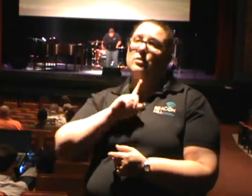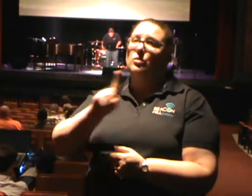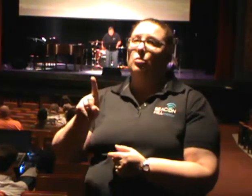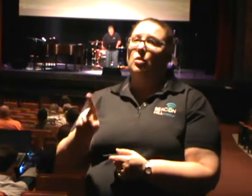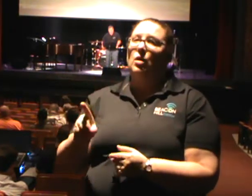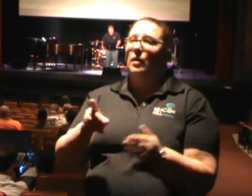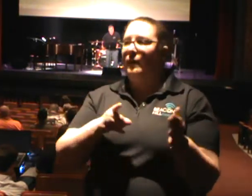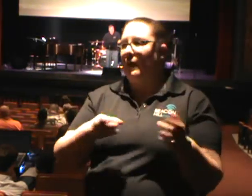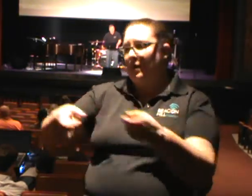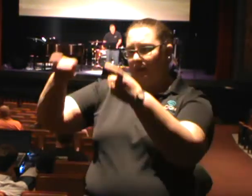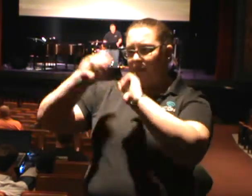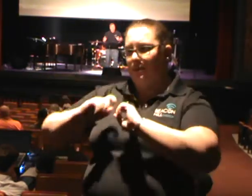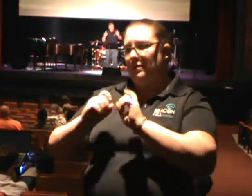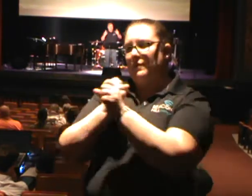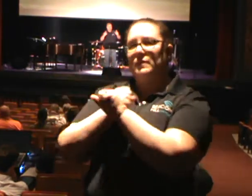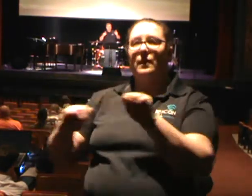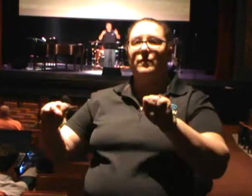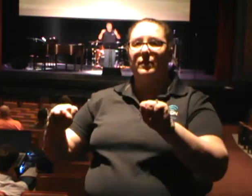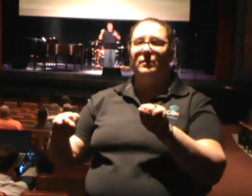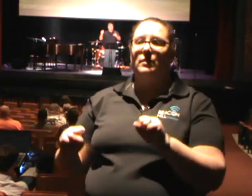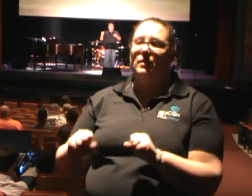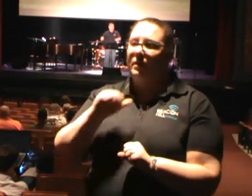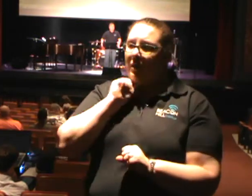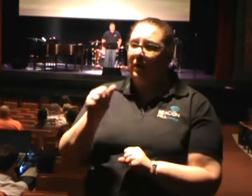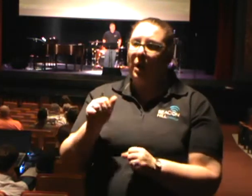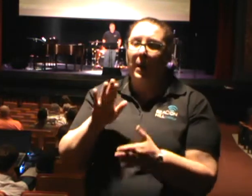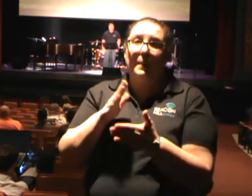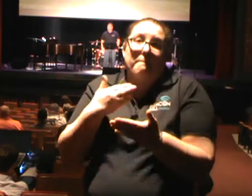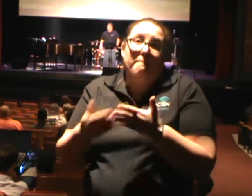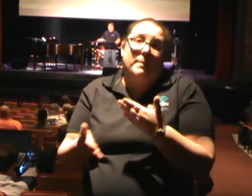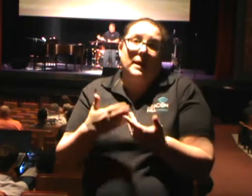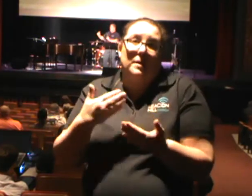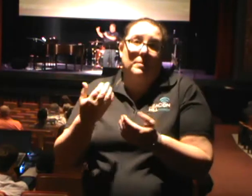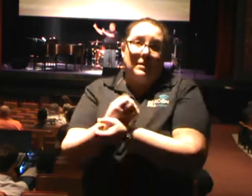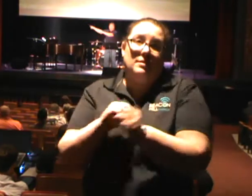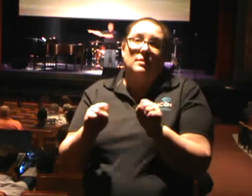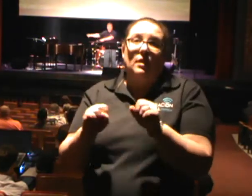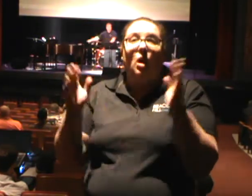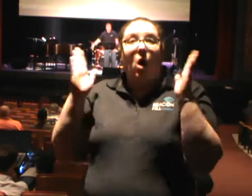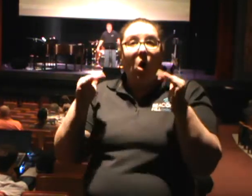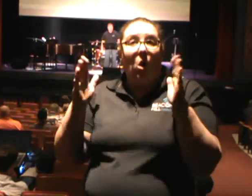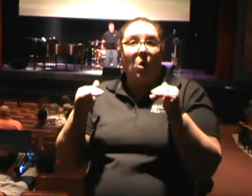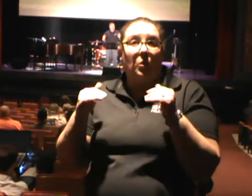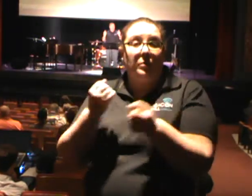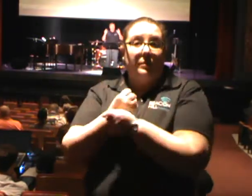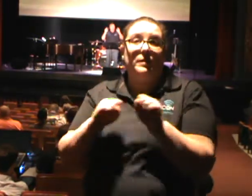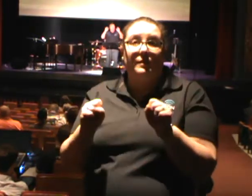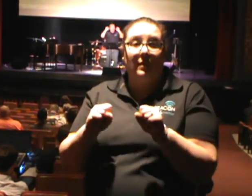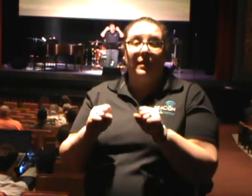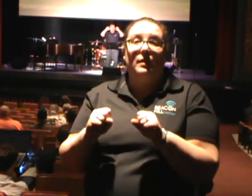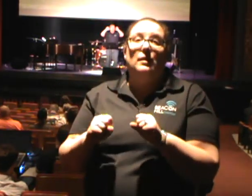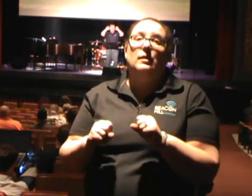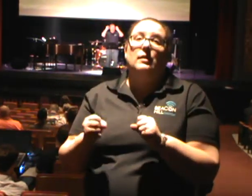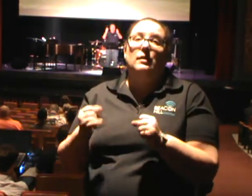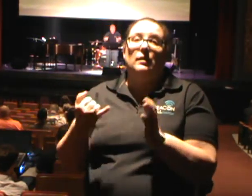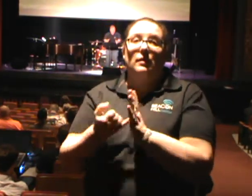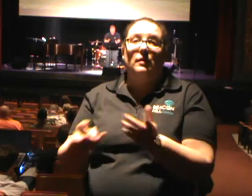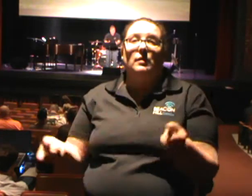that provides salvation. It's not that you might be saved or you hope to be saved. It is when